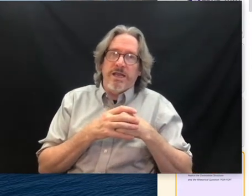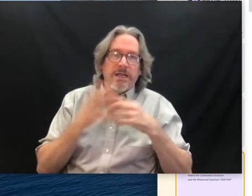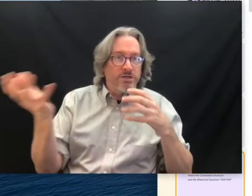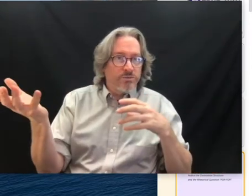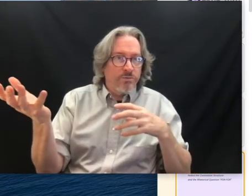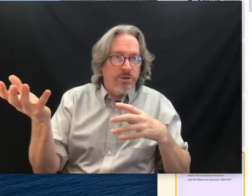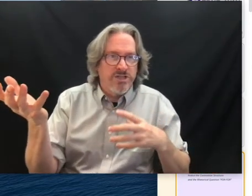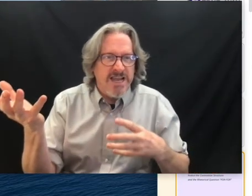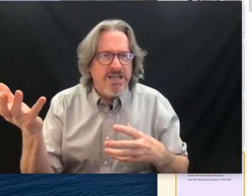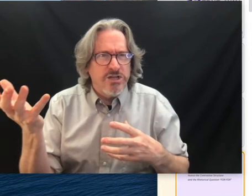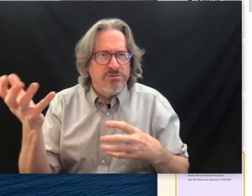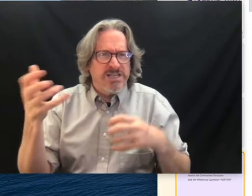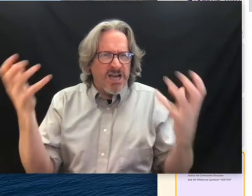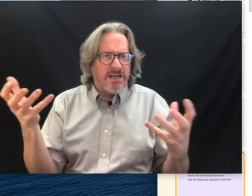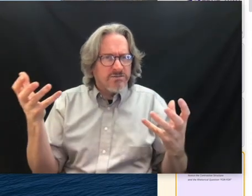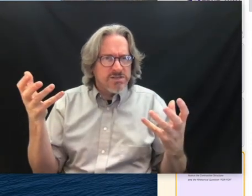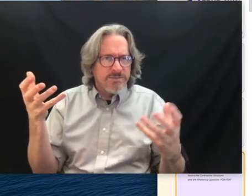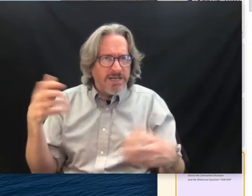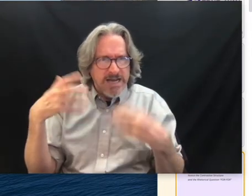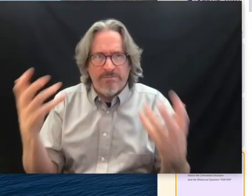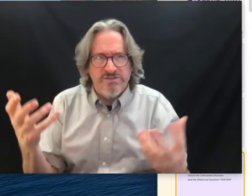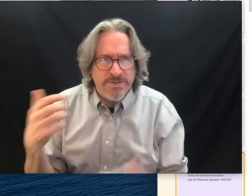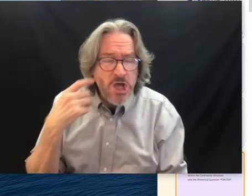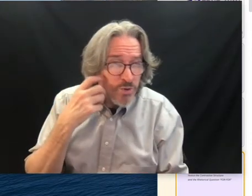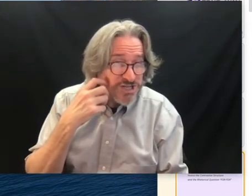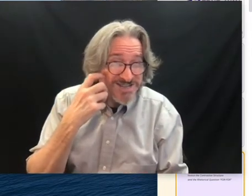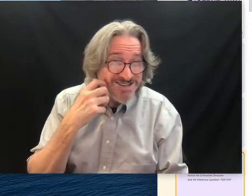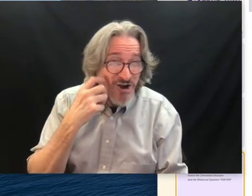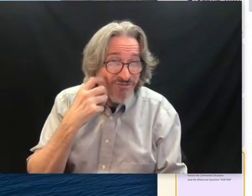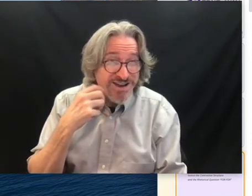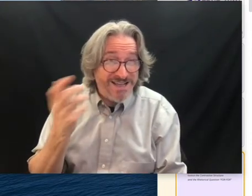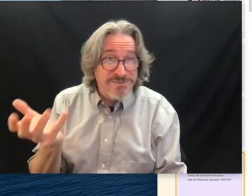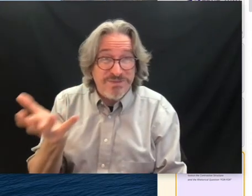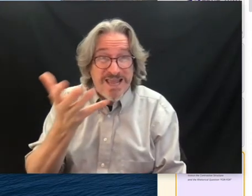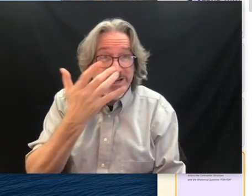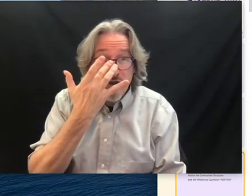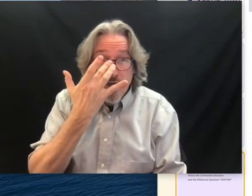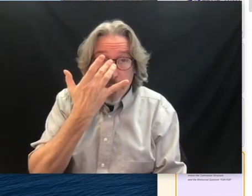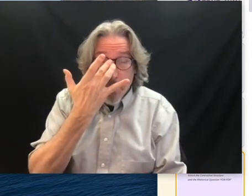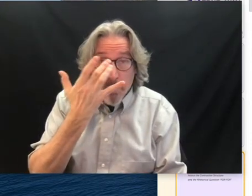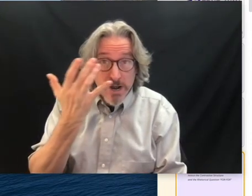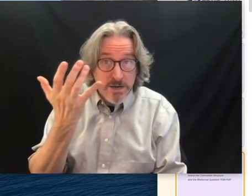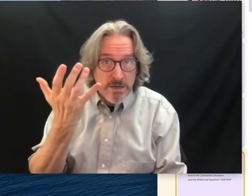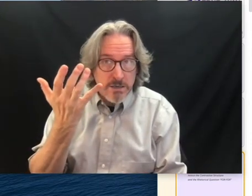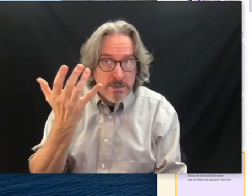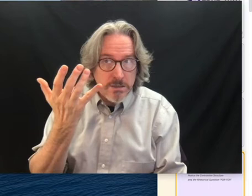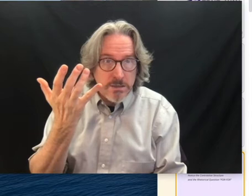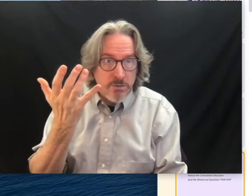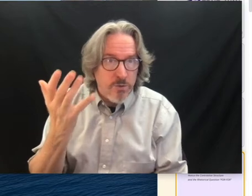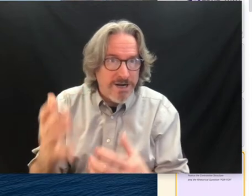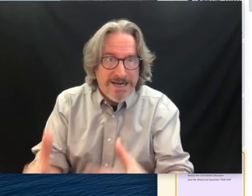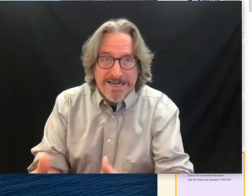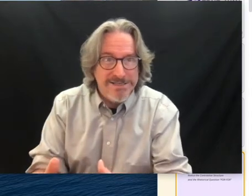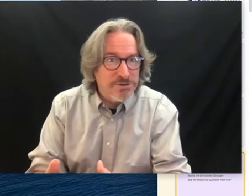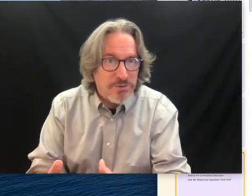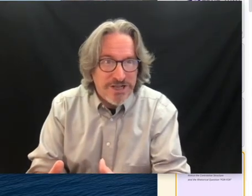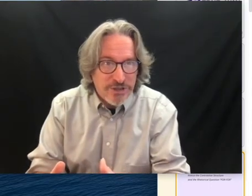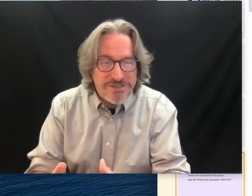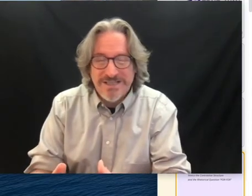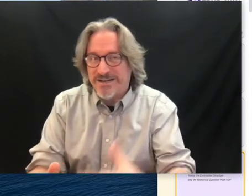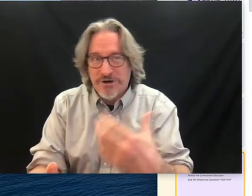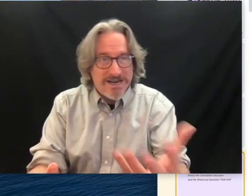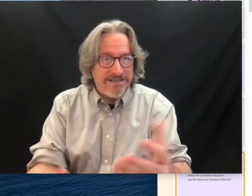In English, we'll tend to use a title for something, a name for something, which doesn't often explain what it is or